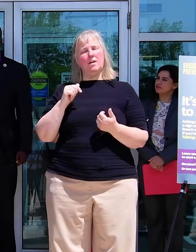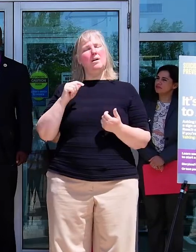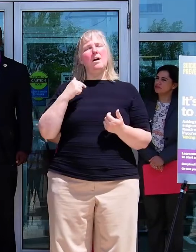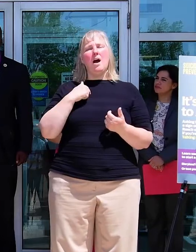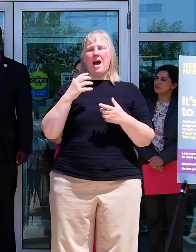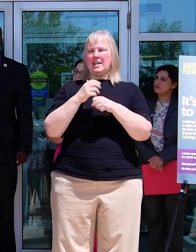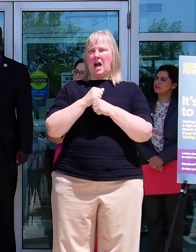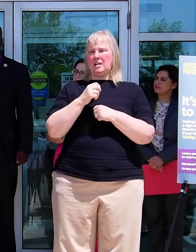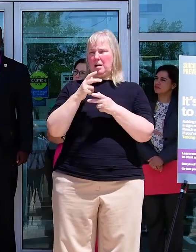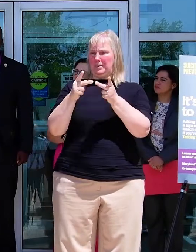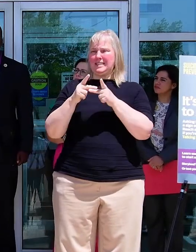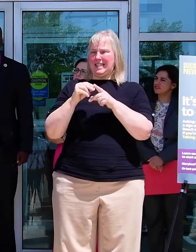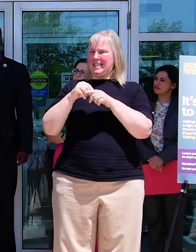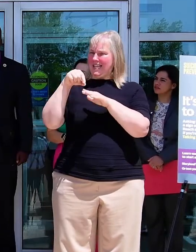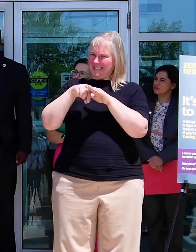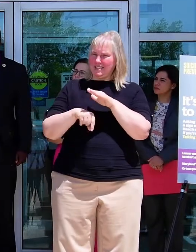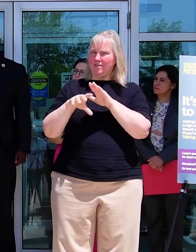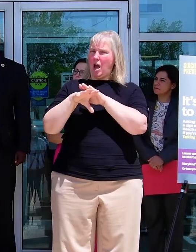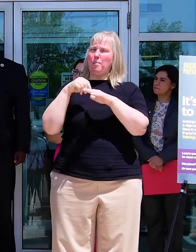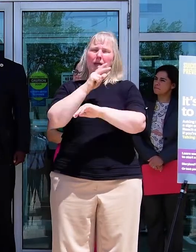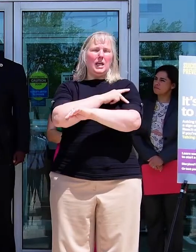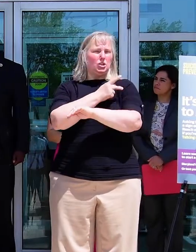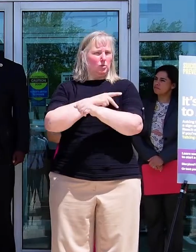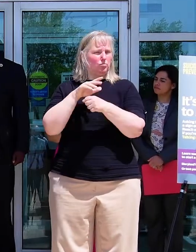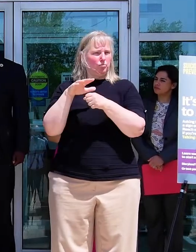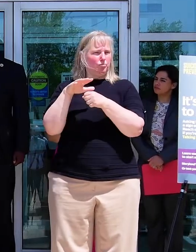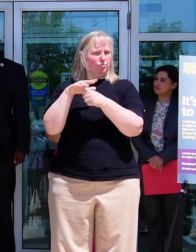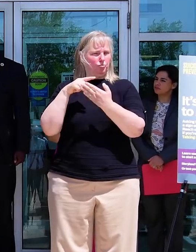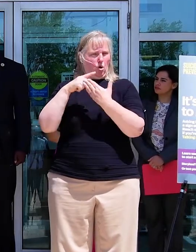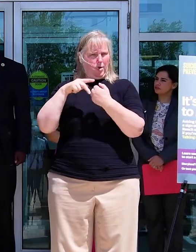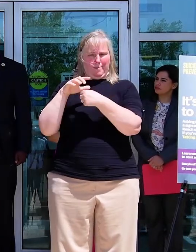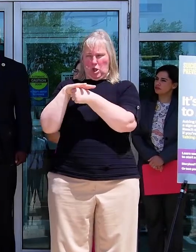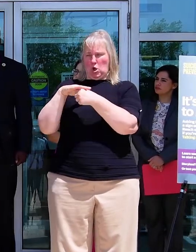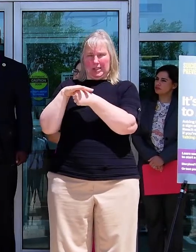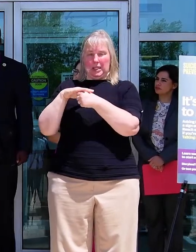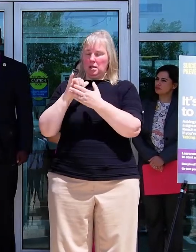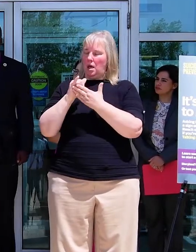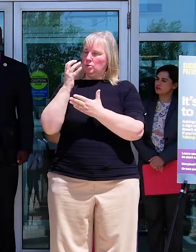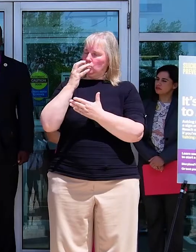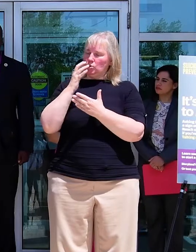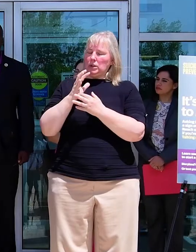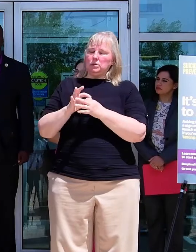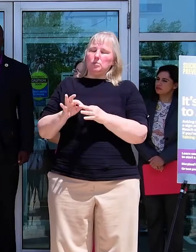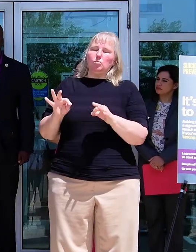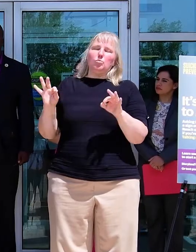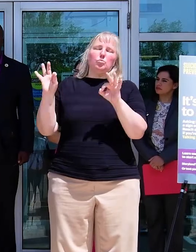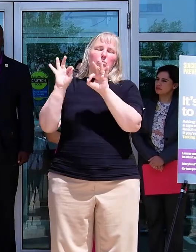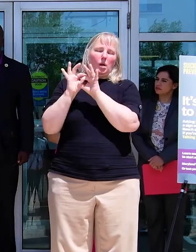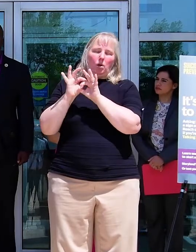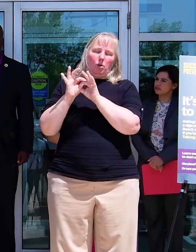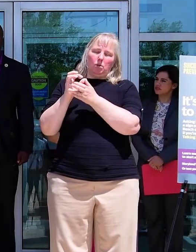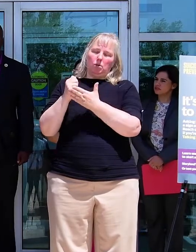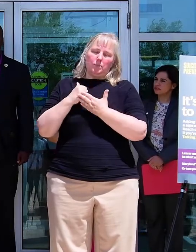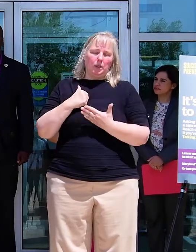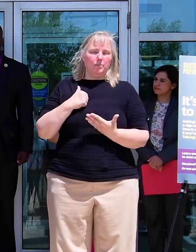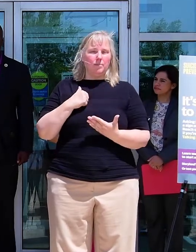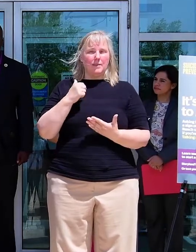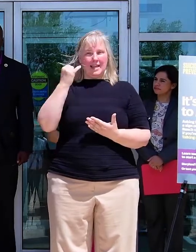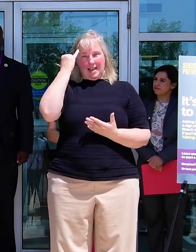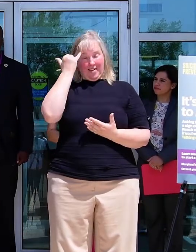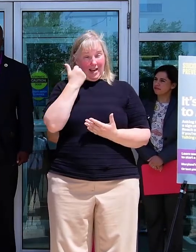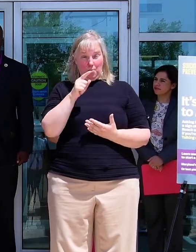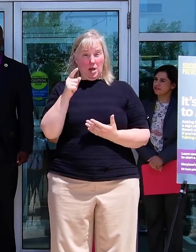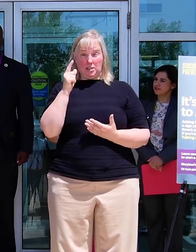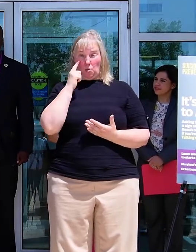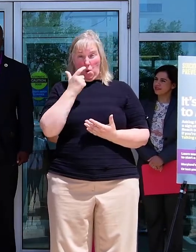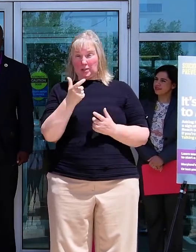an intensive outpatient program locally that was critical for me. If anybody's watching from Johns